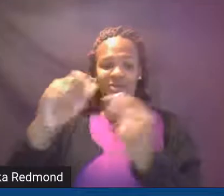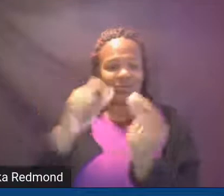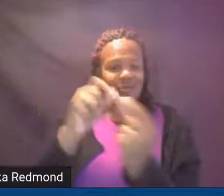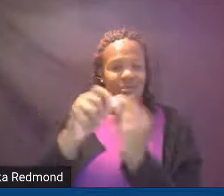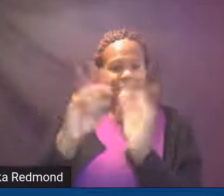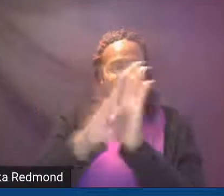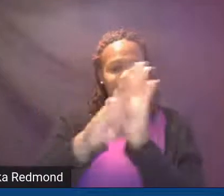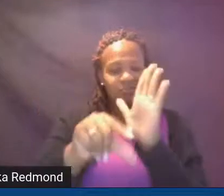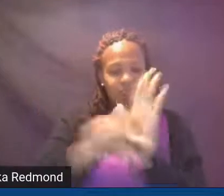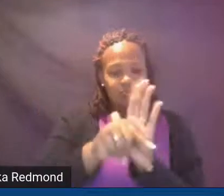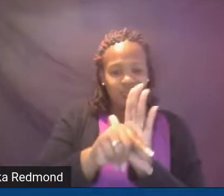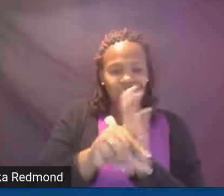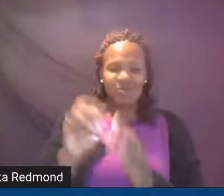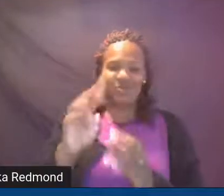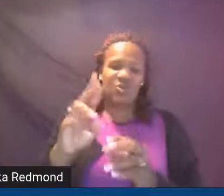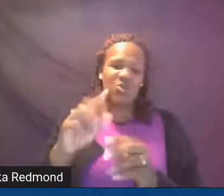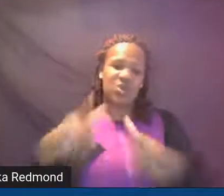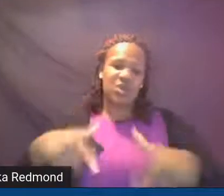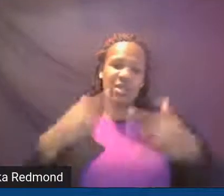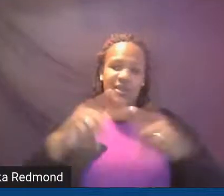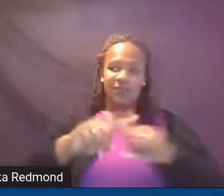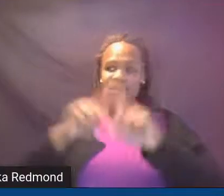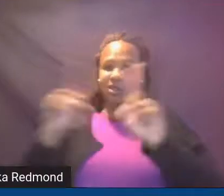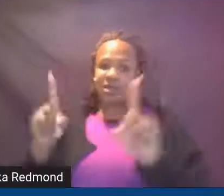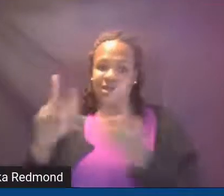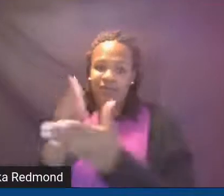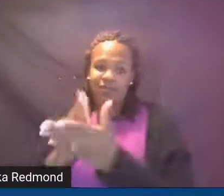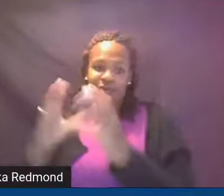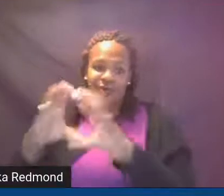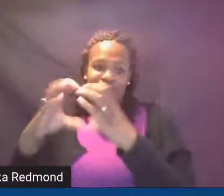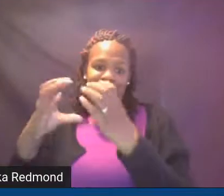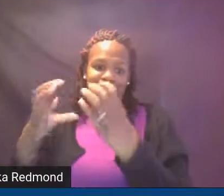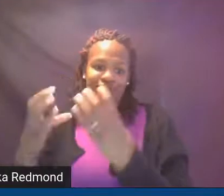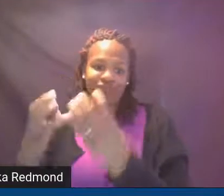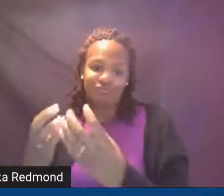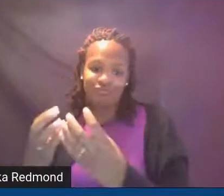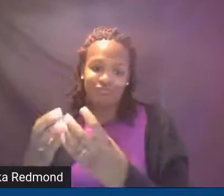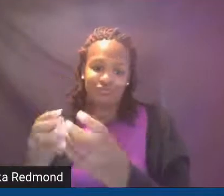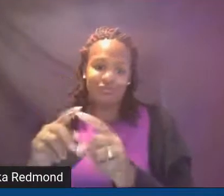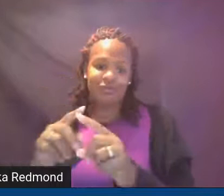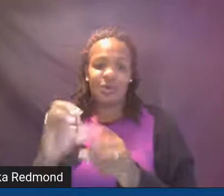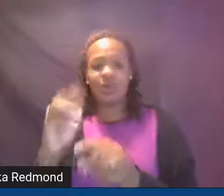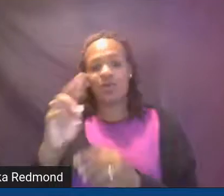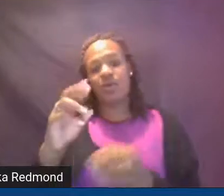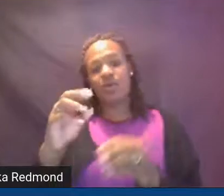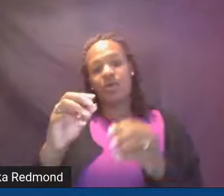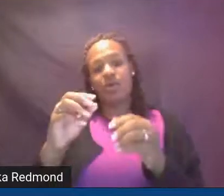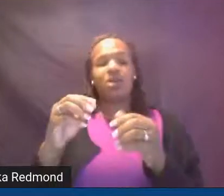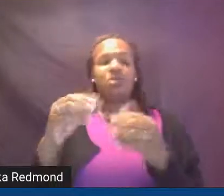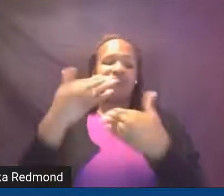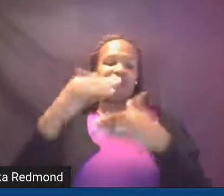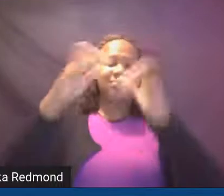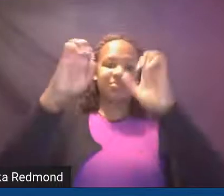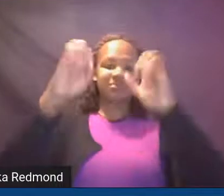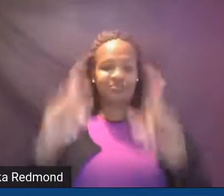certain geographies or had certain educational criteria. Now with technology, and especially now with